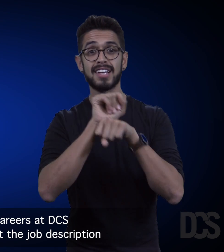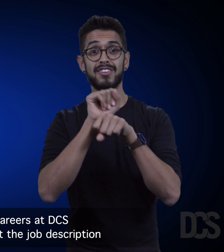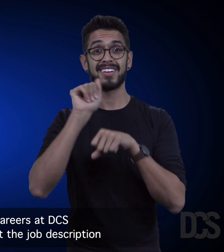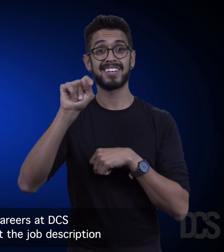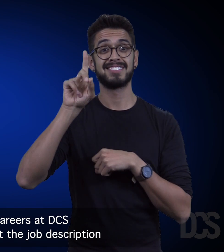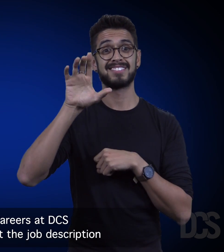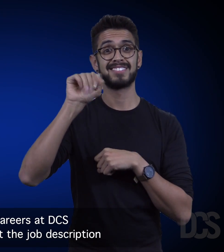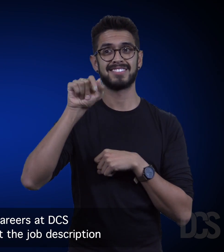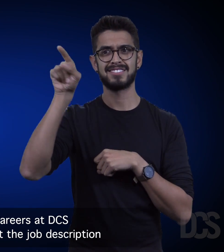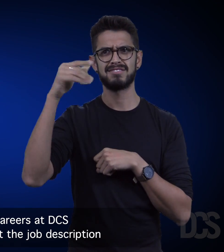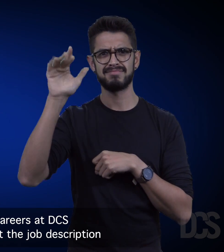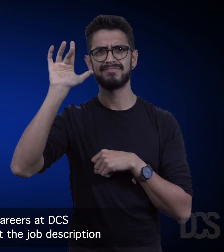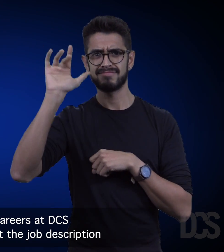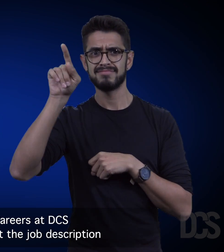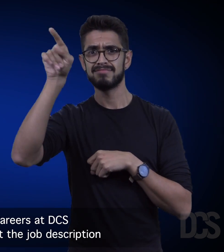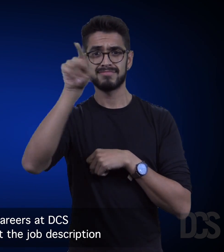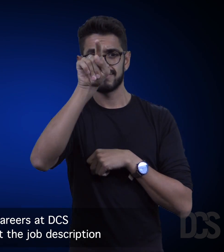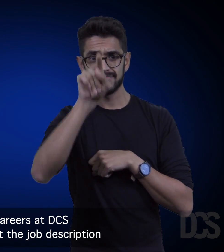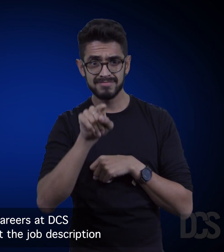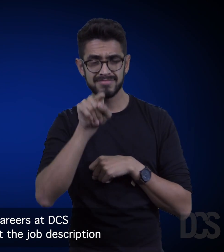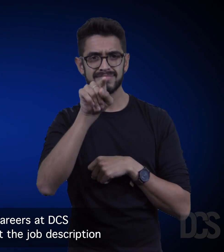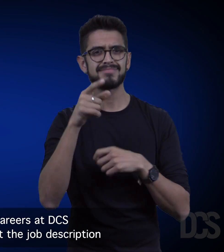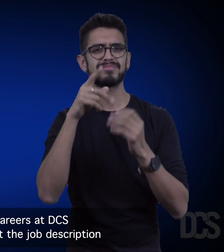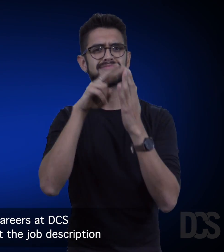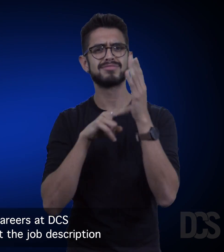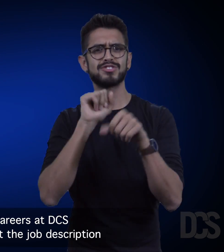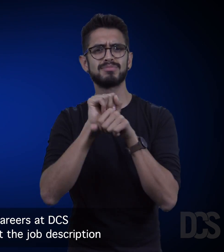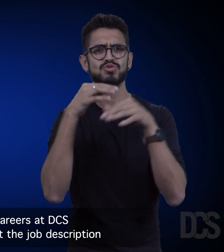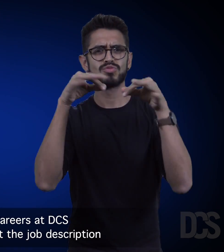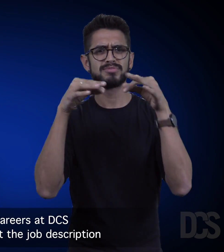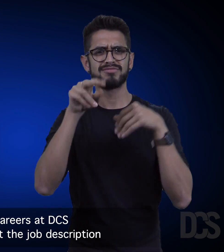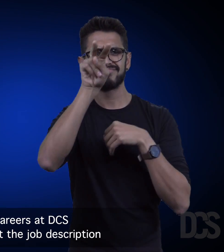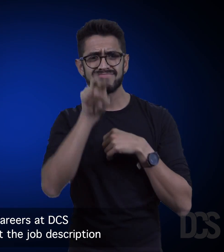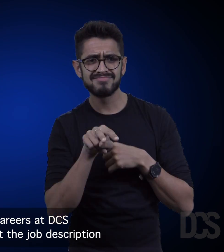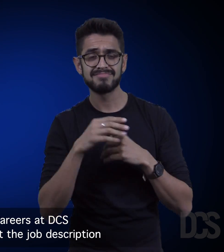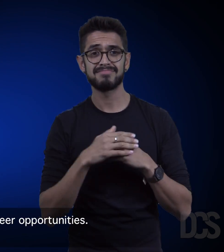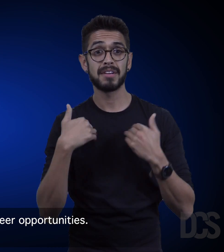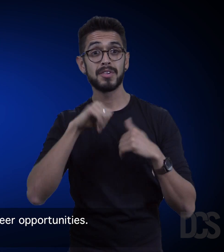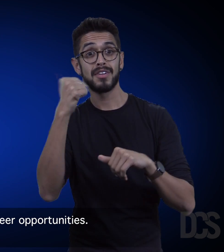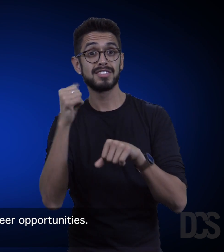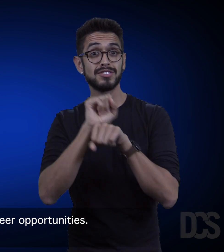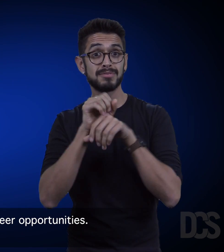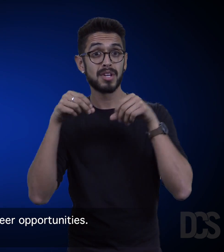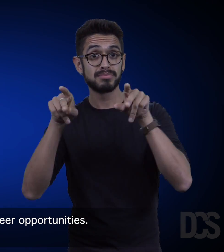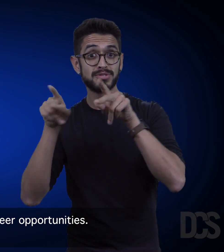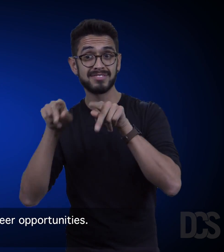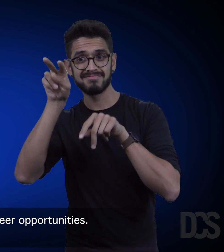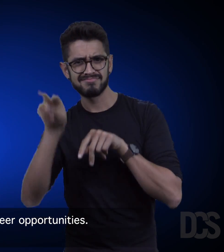and click on the Careers at DCS tab to check out the job description, as well as other career opportunities.